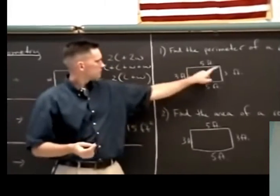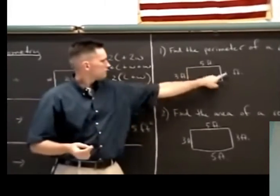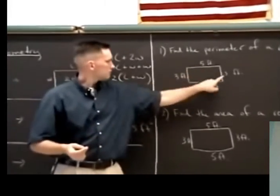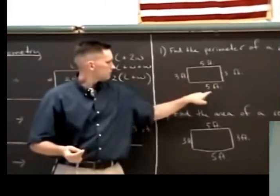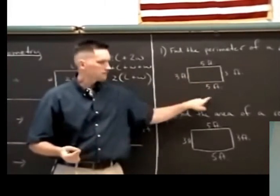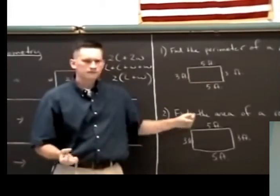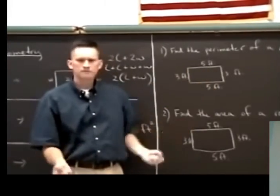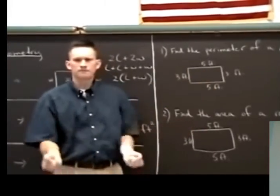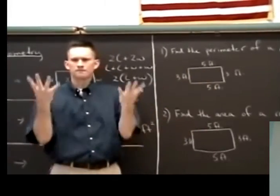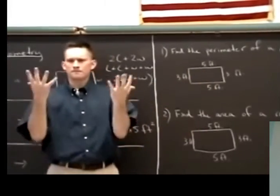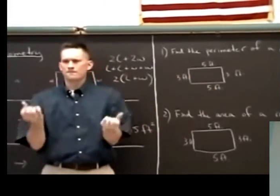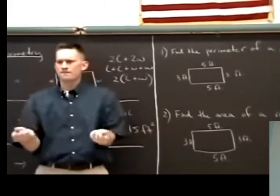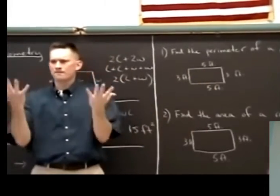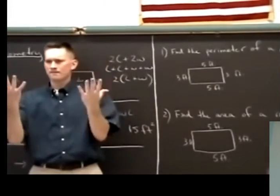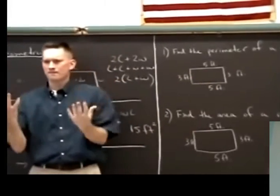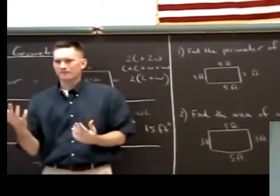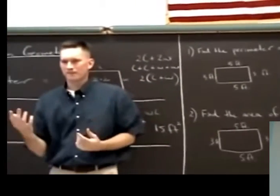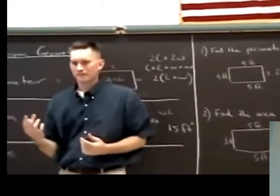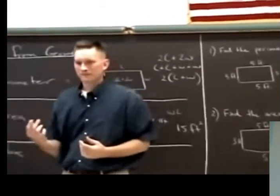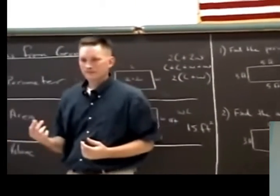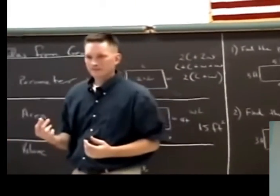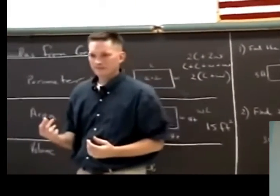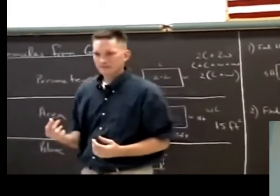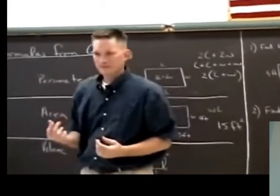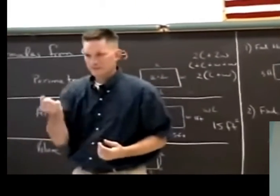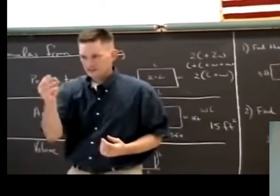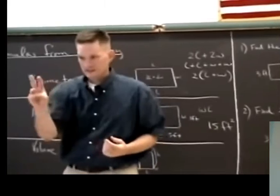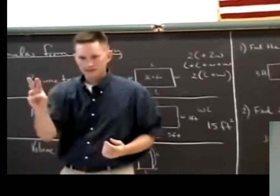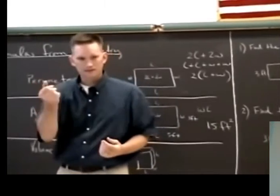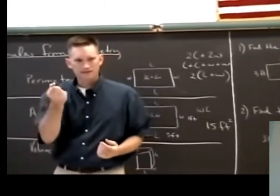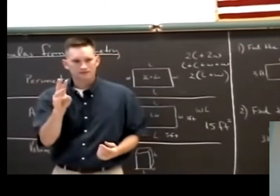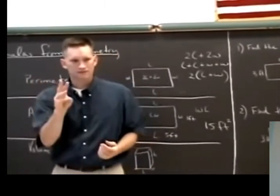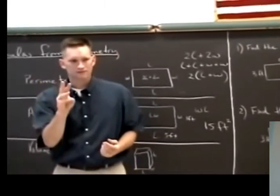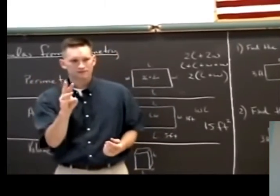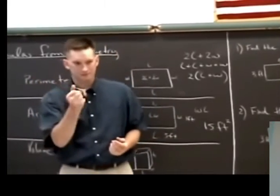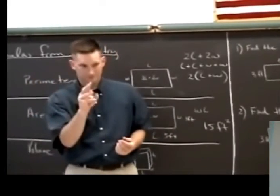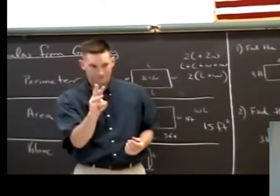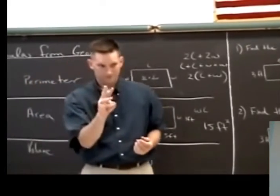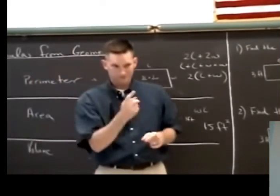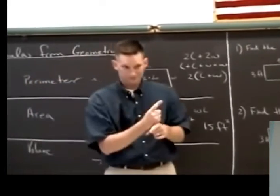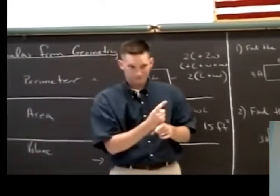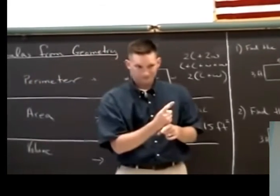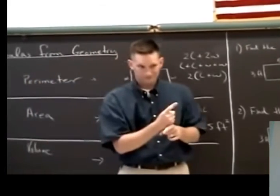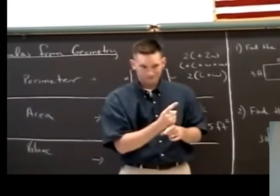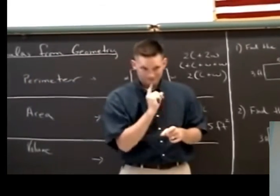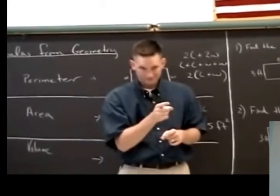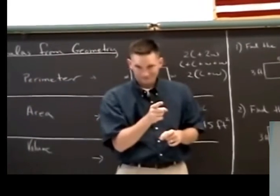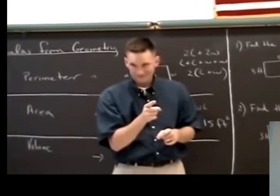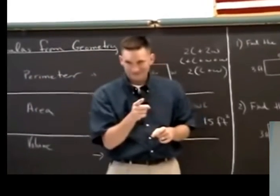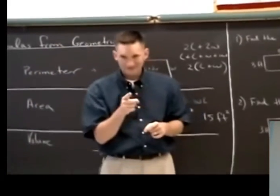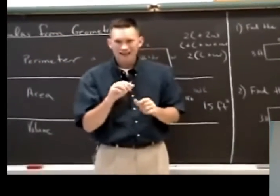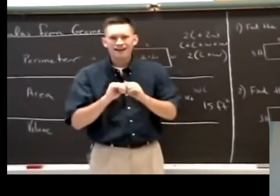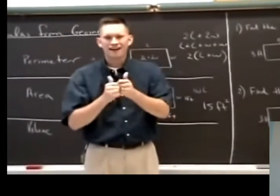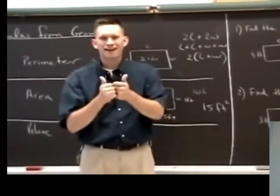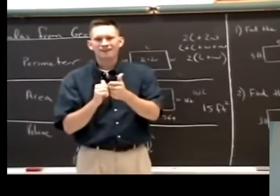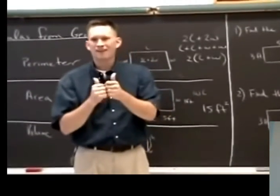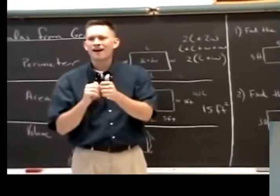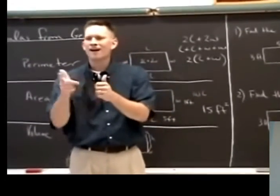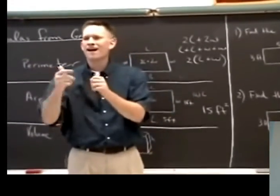length times the width times the height. So now going back to perimeter, here's an example of